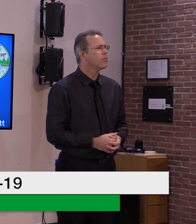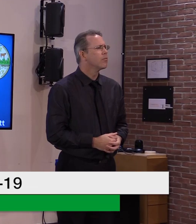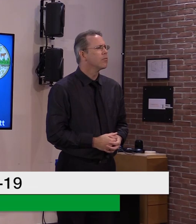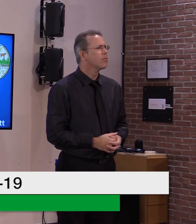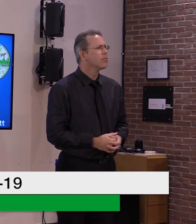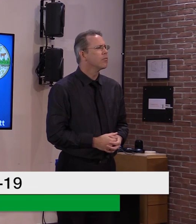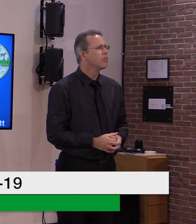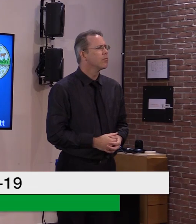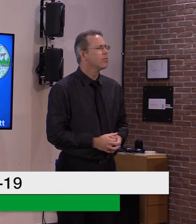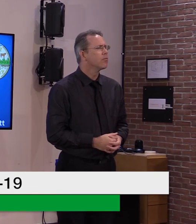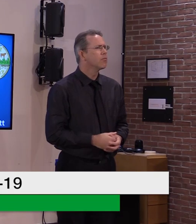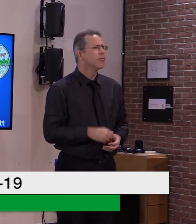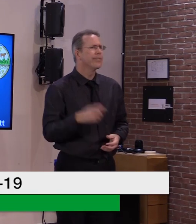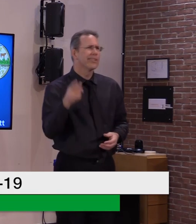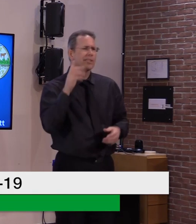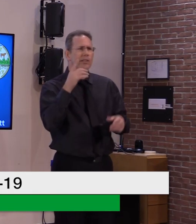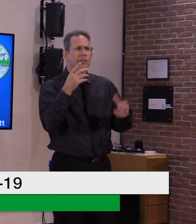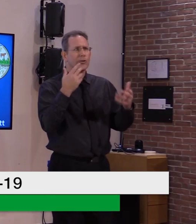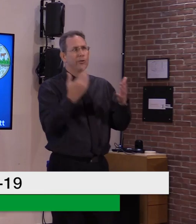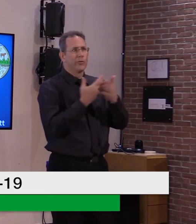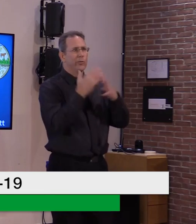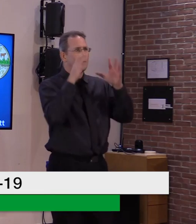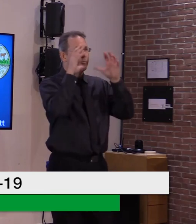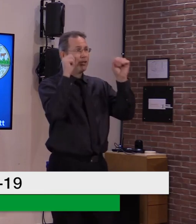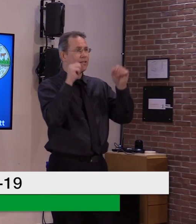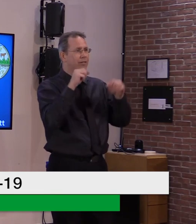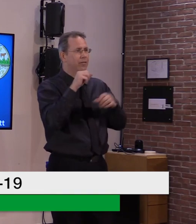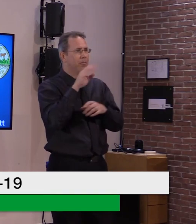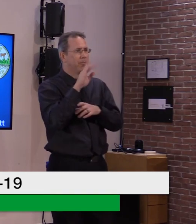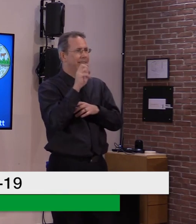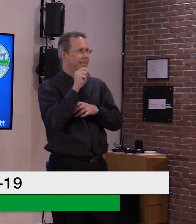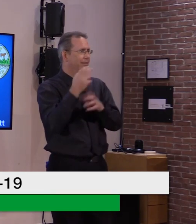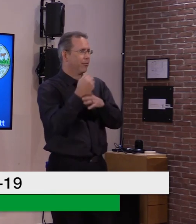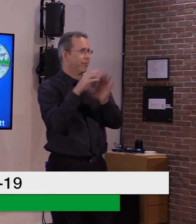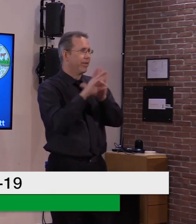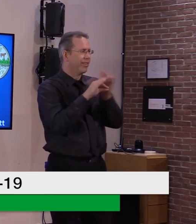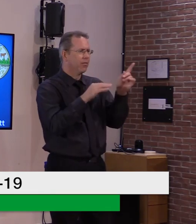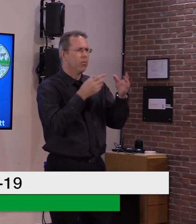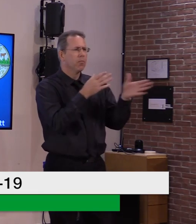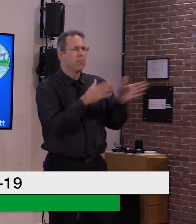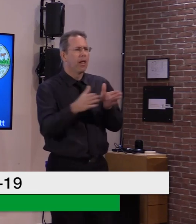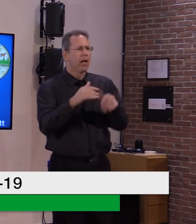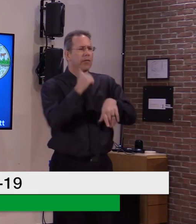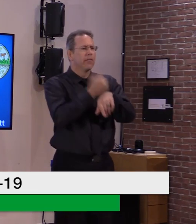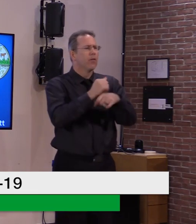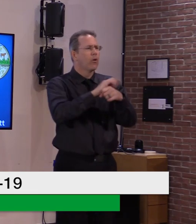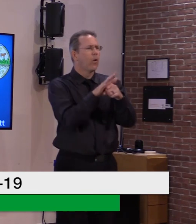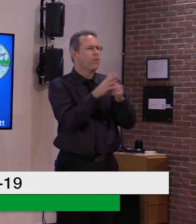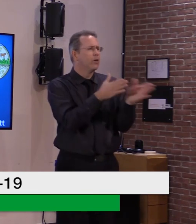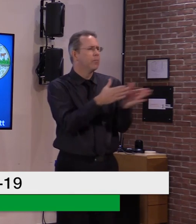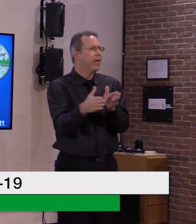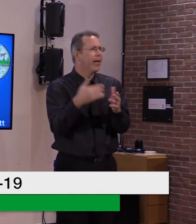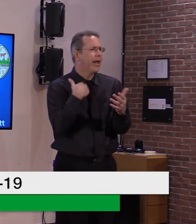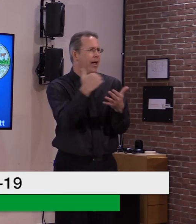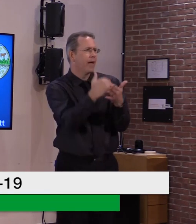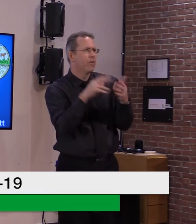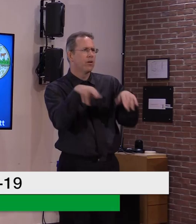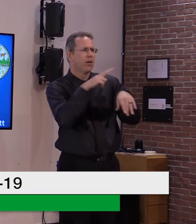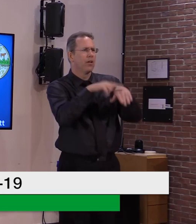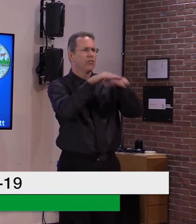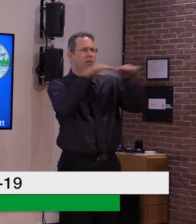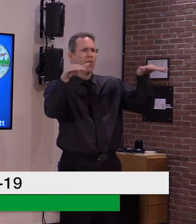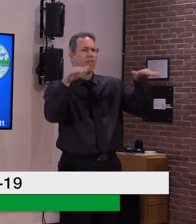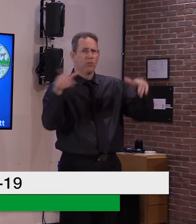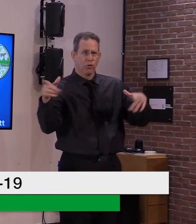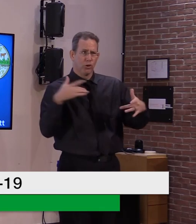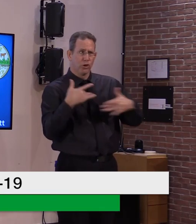country i i can't imagine that we would have to do anything different than we're doing today obviously everything that we've put into place has